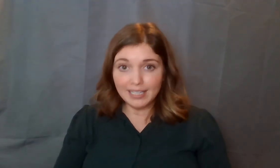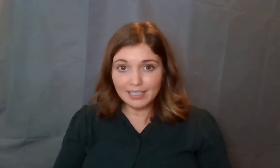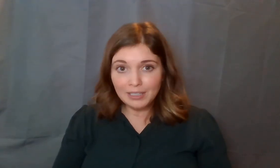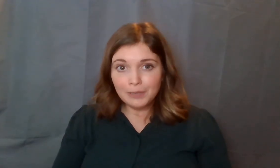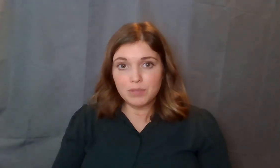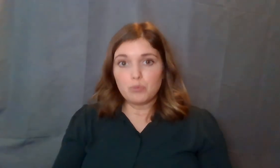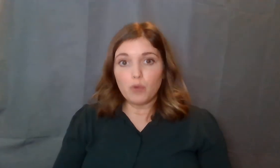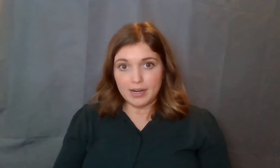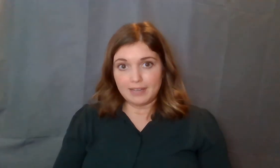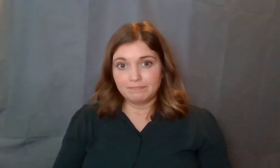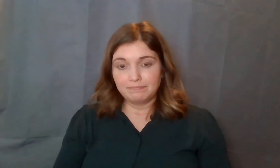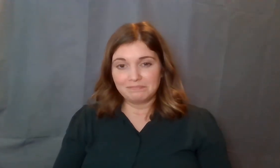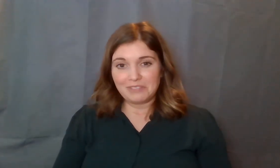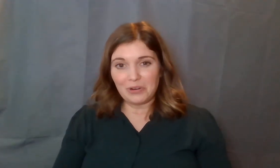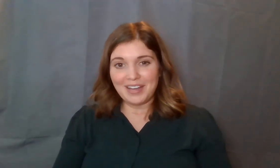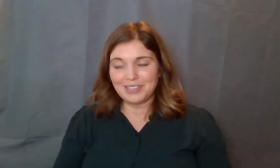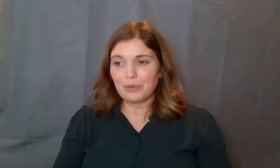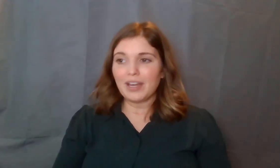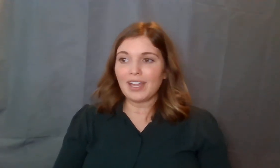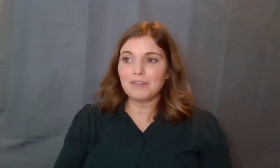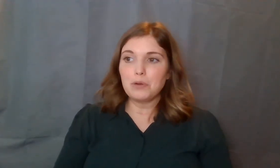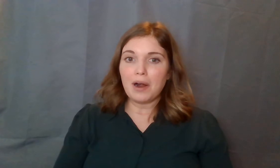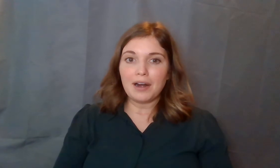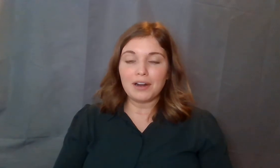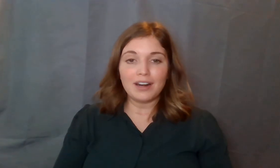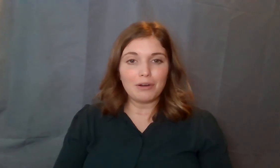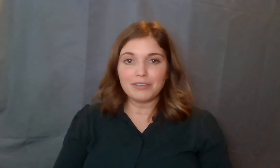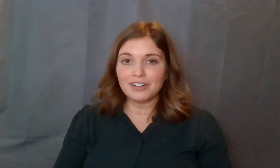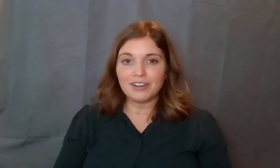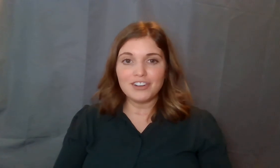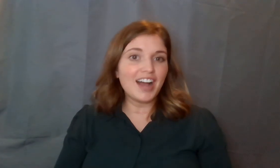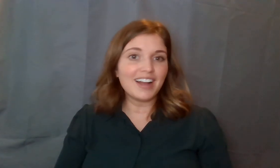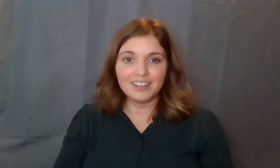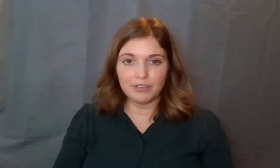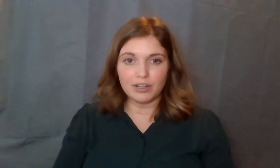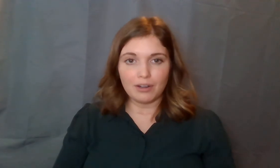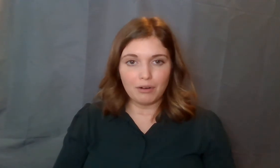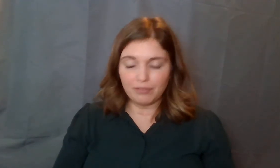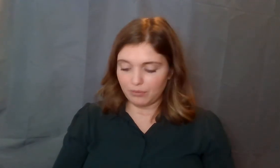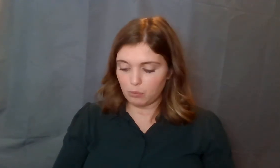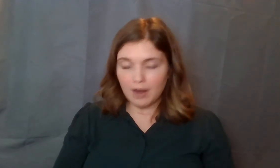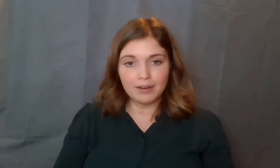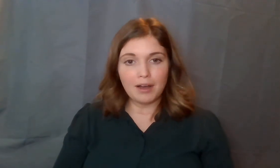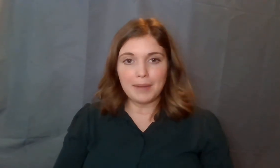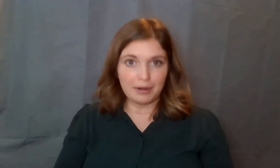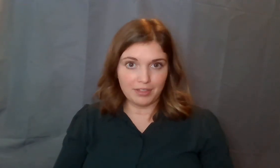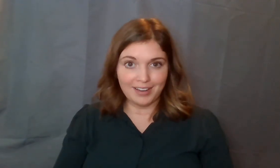body running. Okay, so like if you are going to go for a jog, if you're going to go run a marathon,